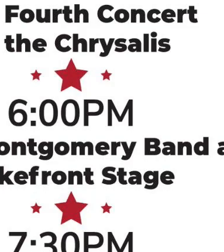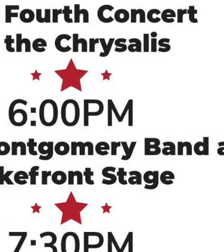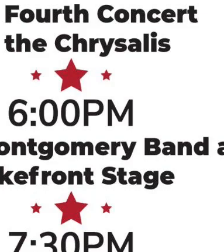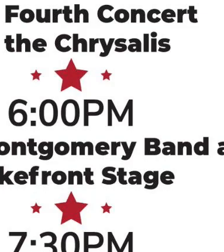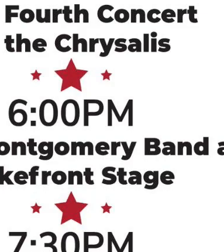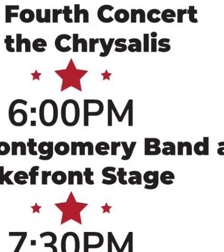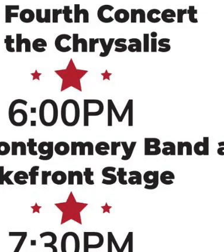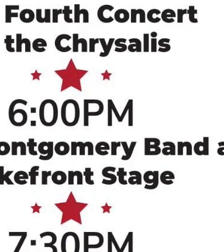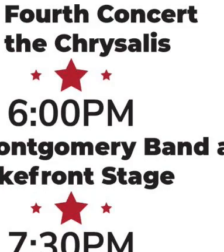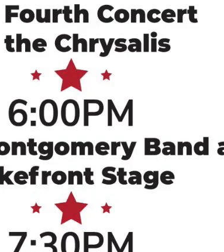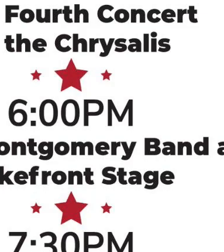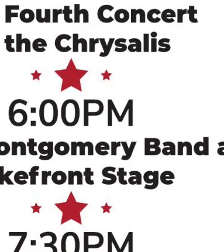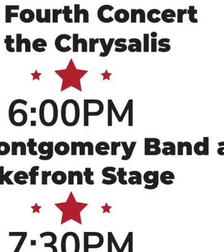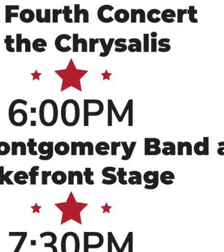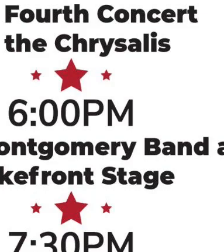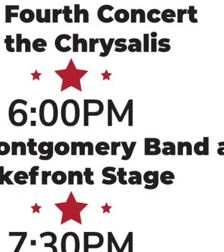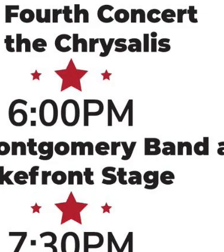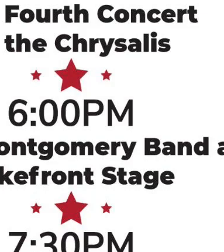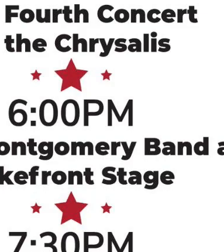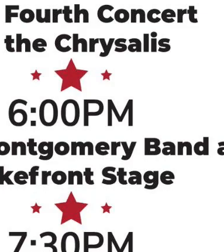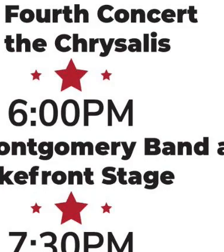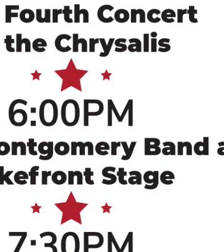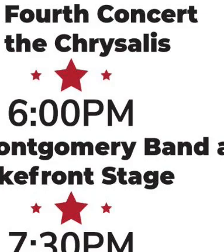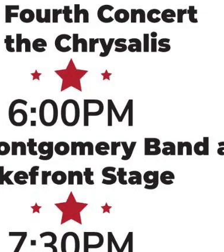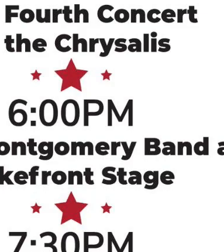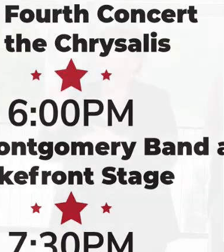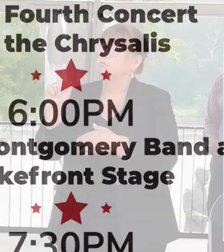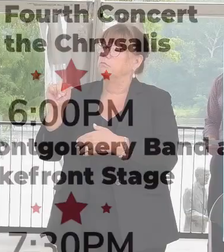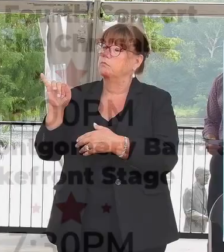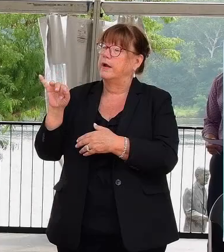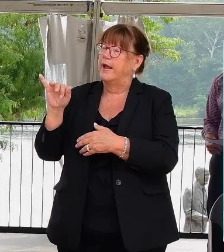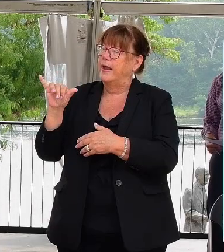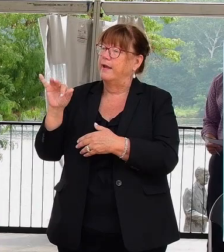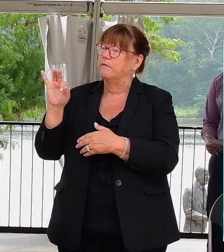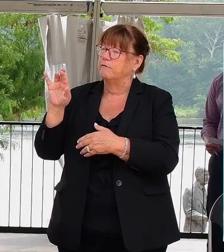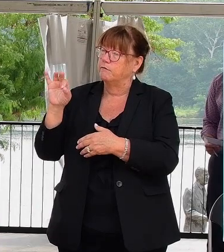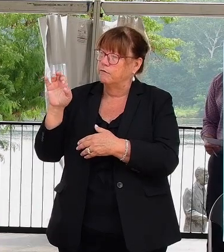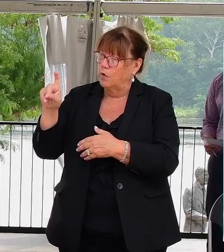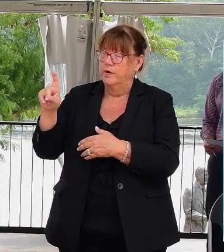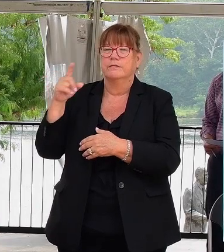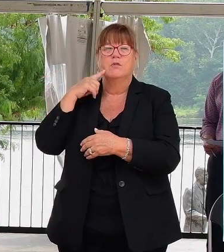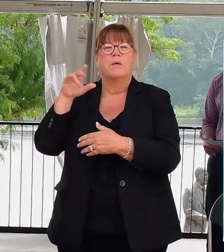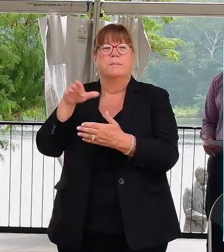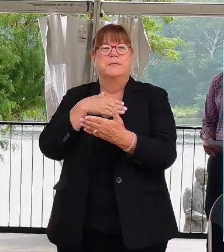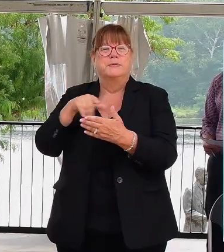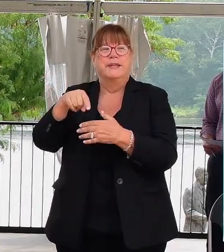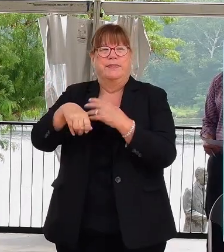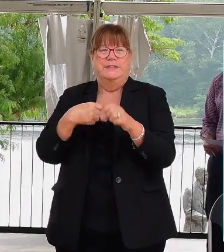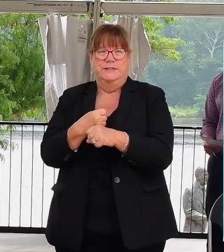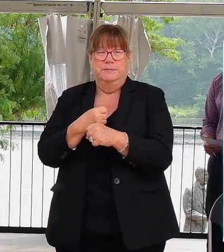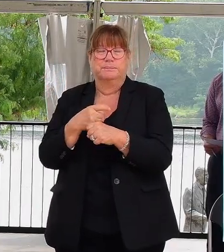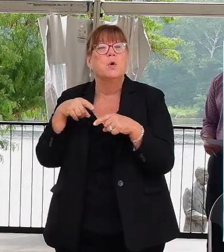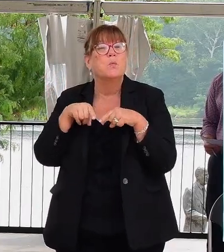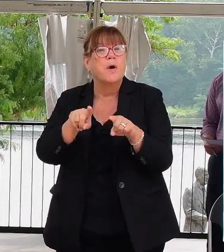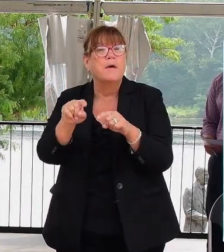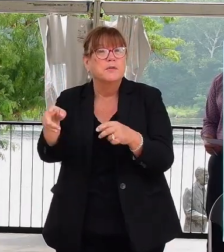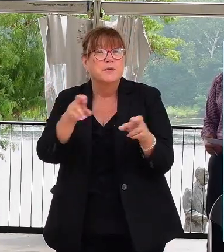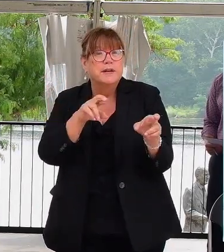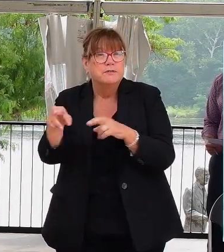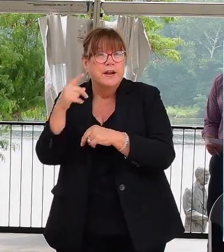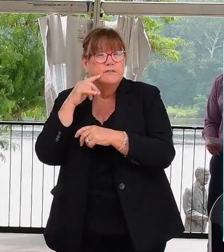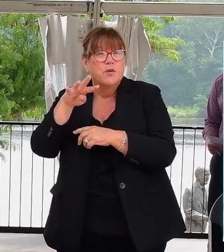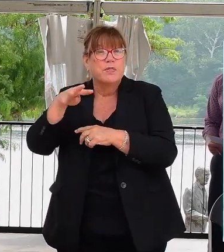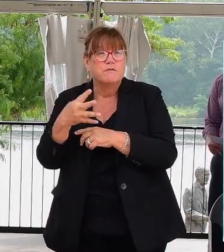Rayford as our musical performances this year. As you prepare for the 4th, please remember to plan